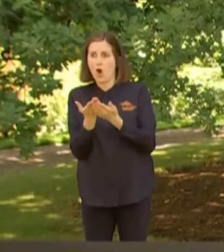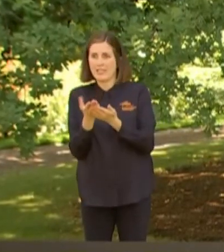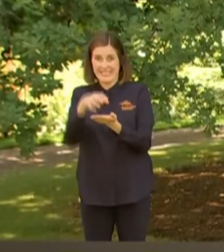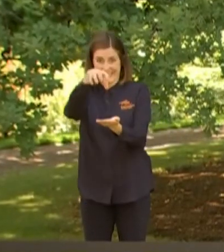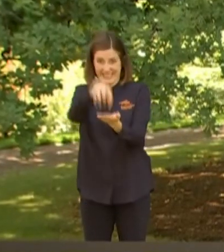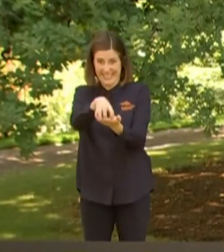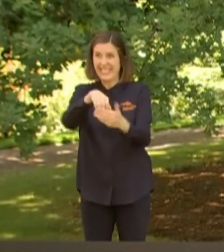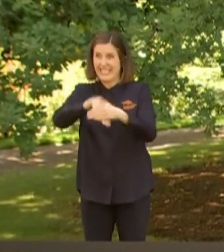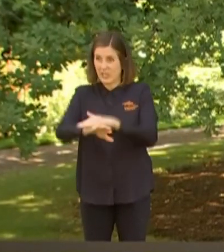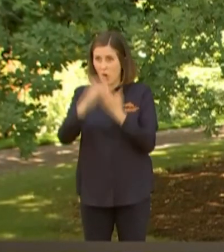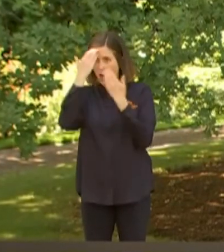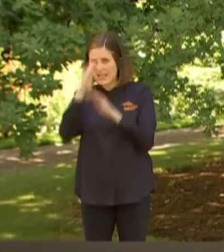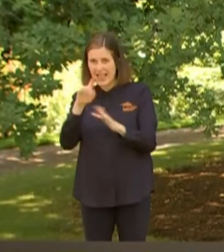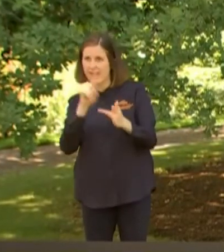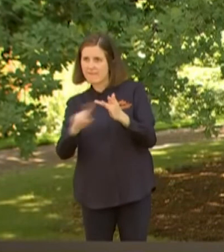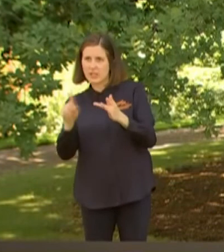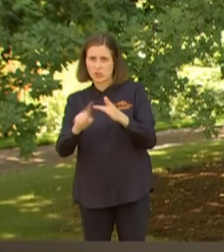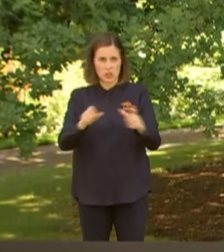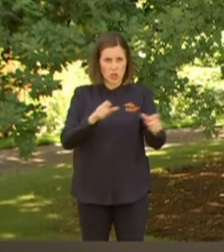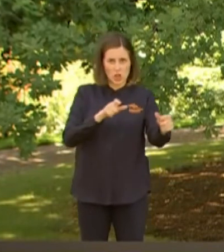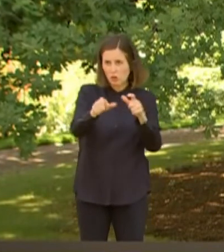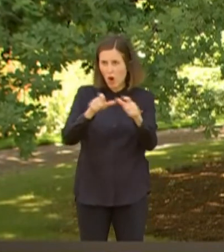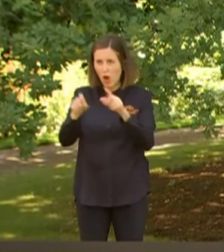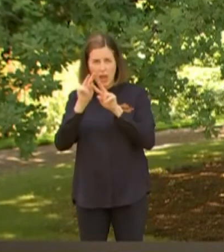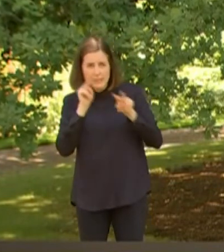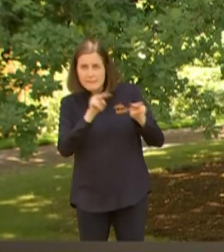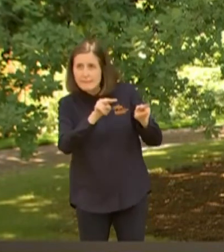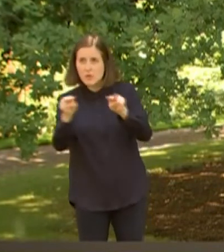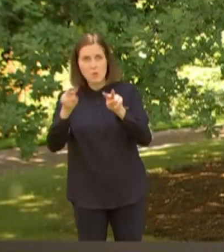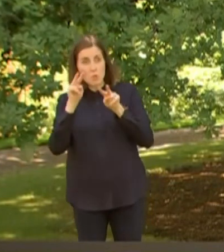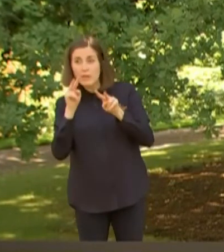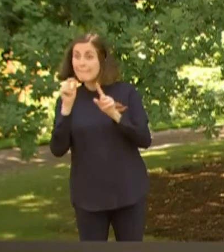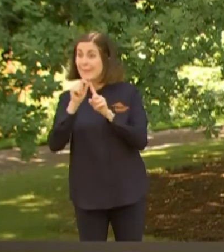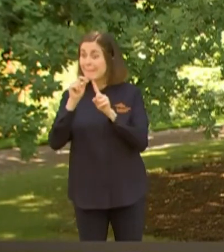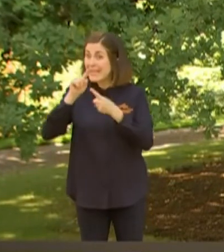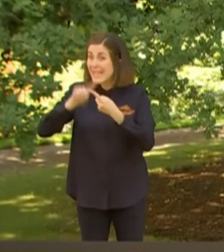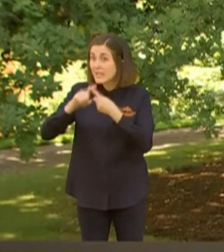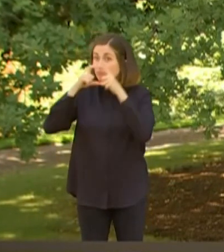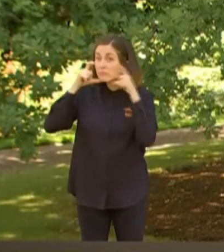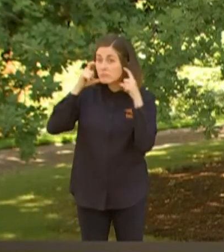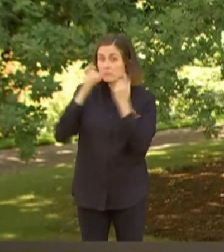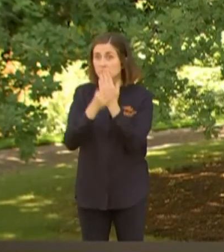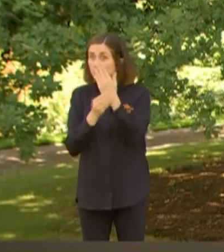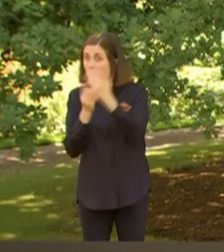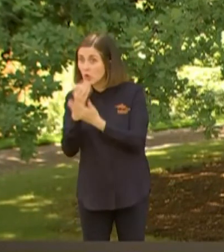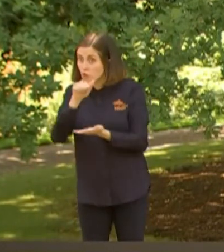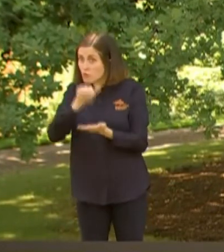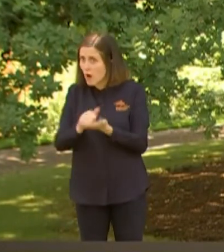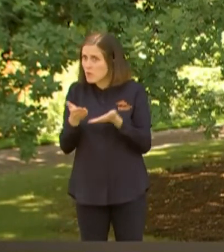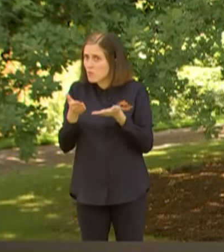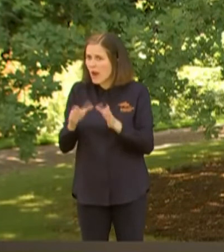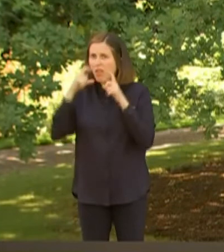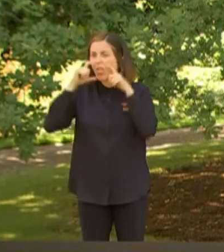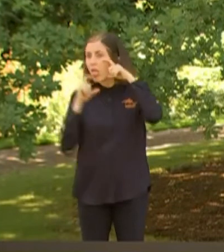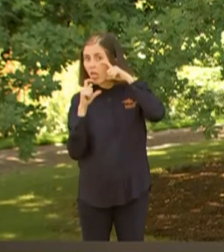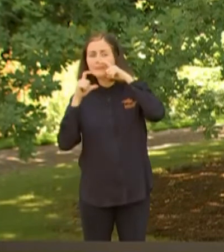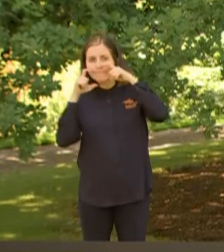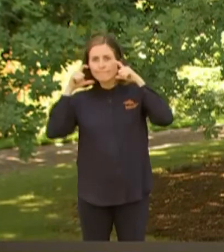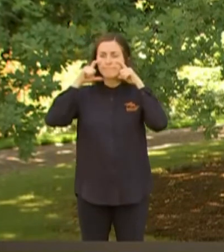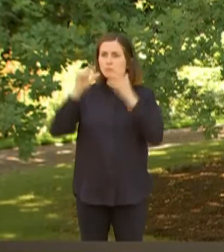control auditors who will be looking at, PPE, cleaning standards, waste standards, to make sure that staff are